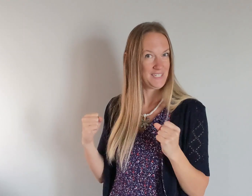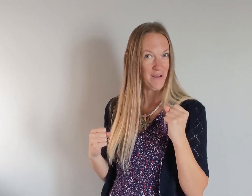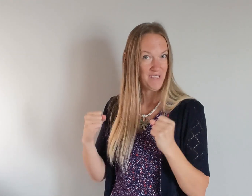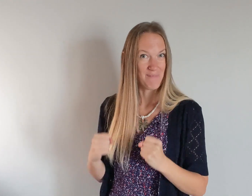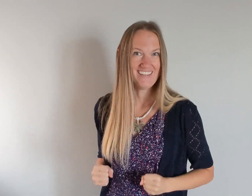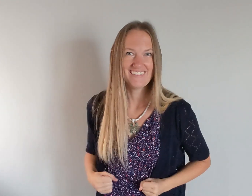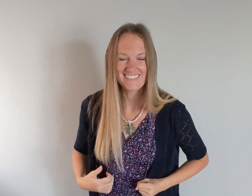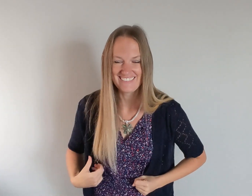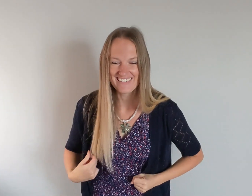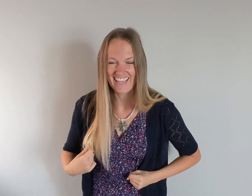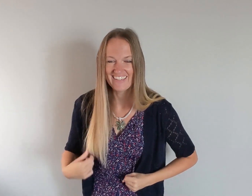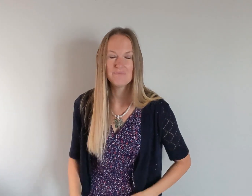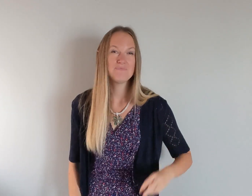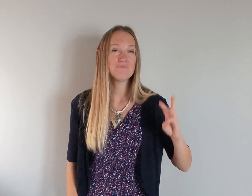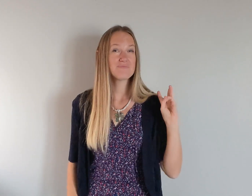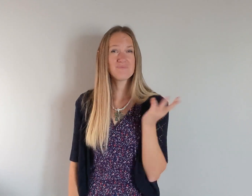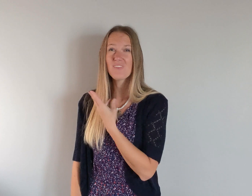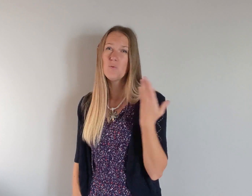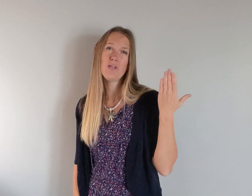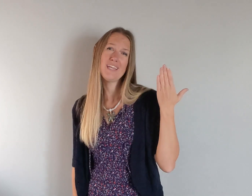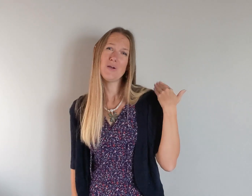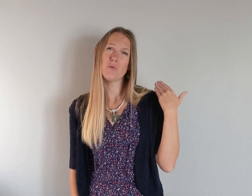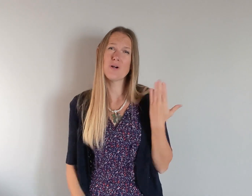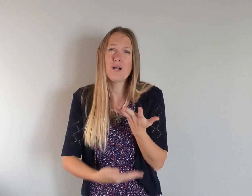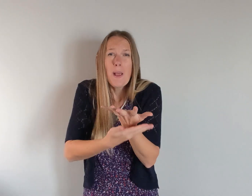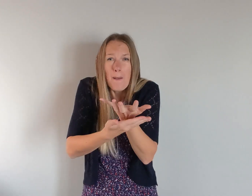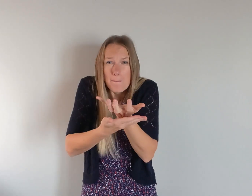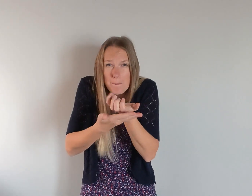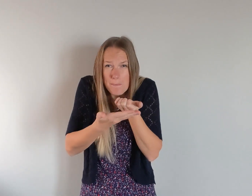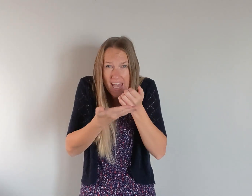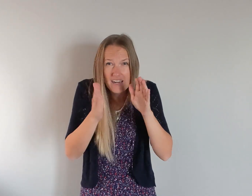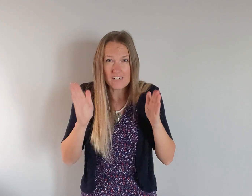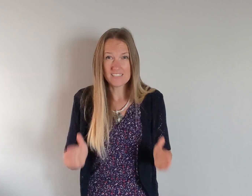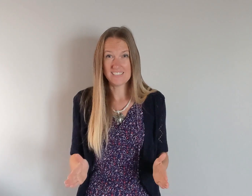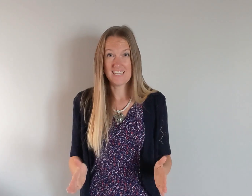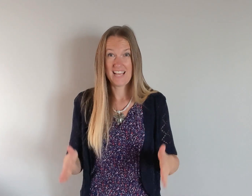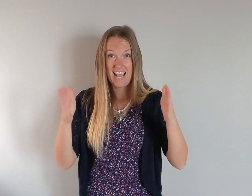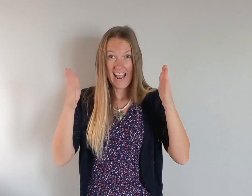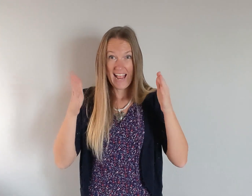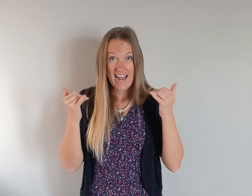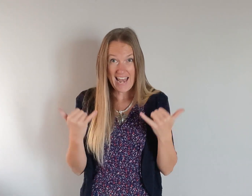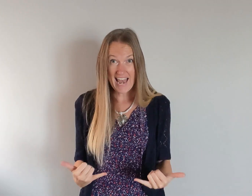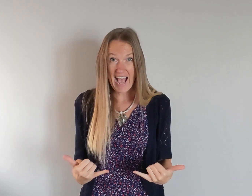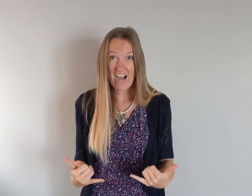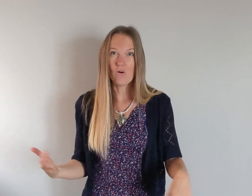Stay with me. Let's do it again. We were beggars. Now